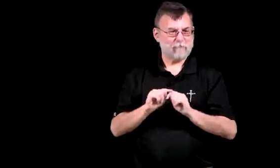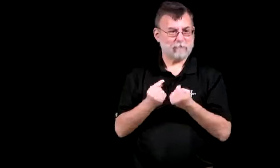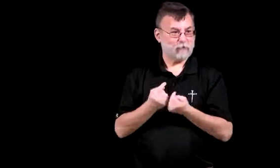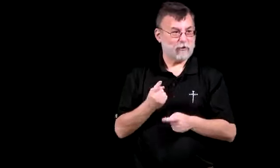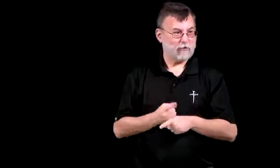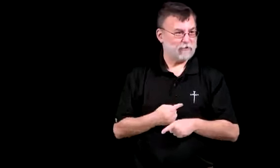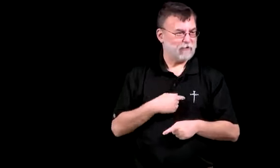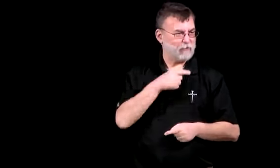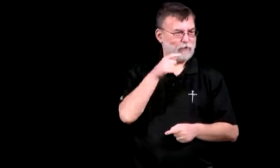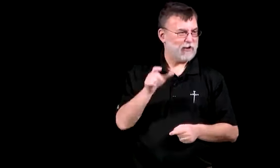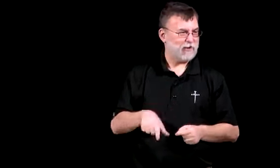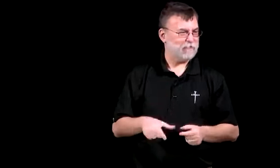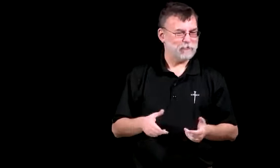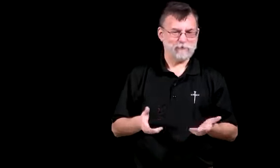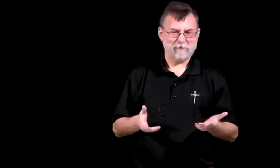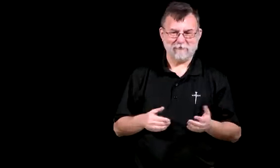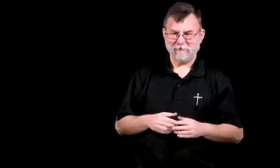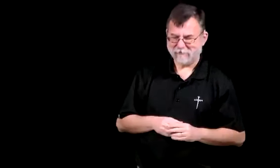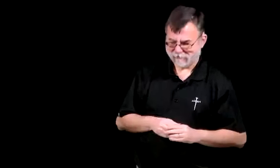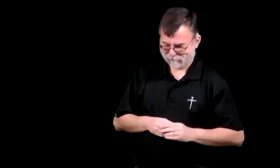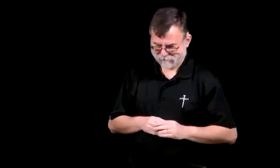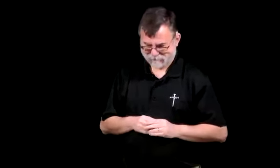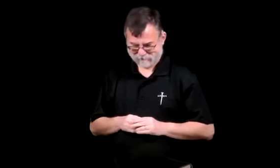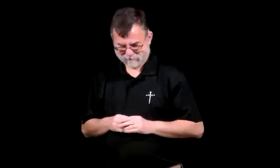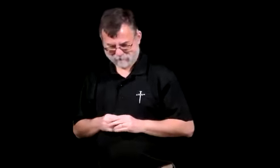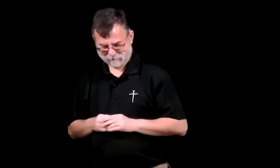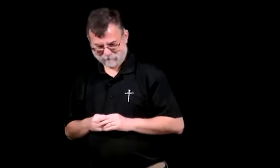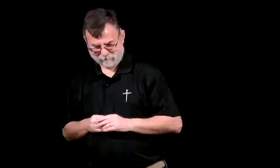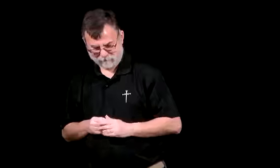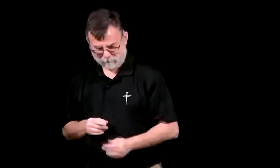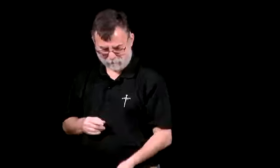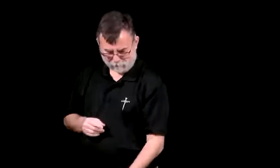We don't have to mention my team, right? I don't have to tell you what it is.